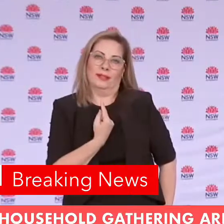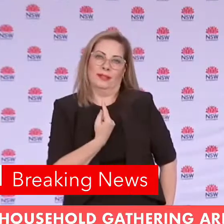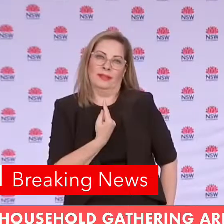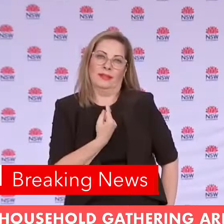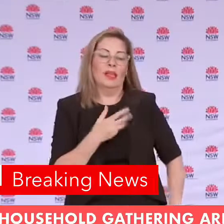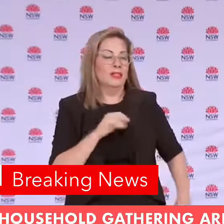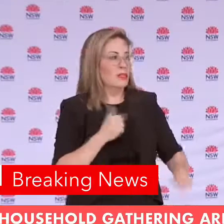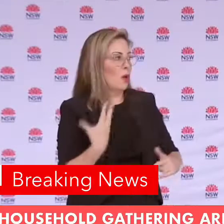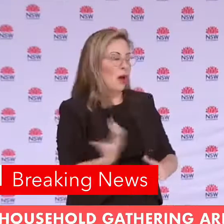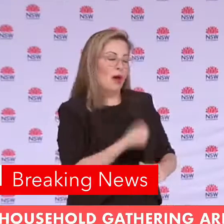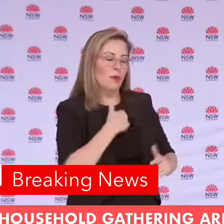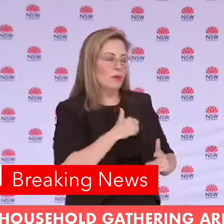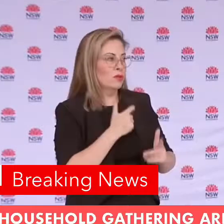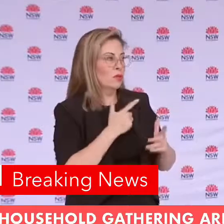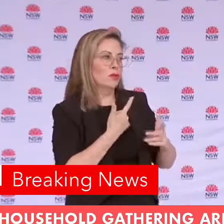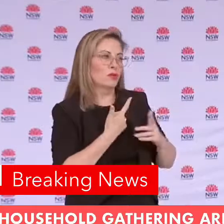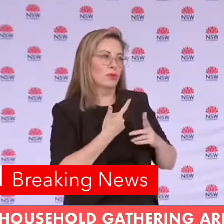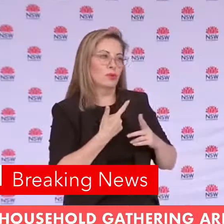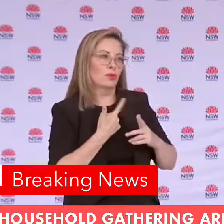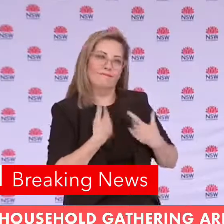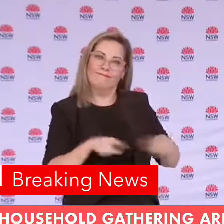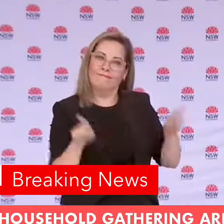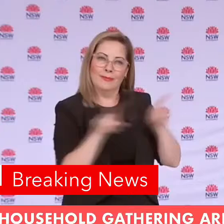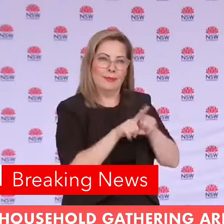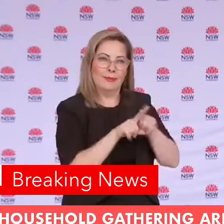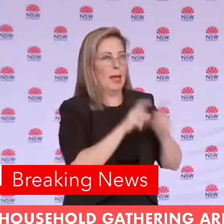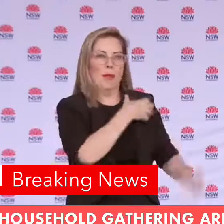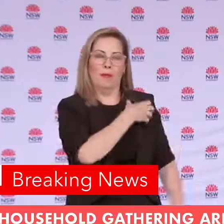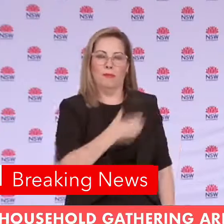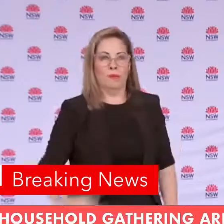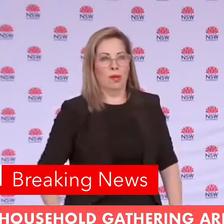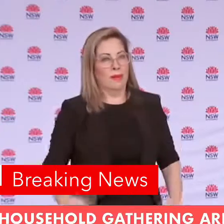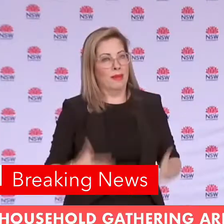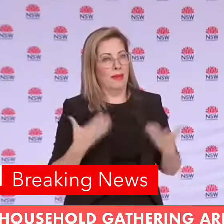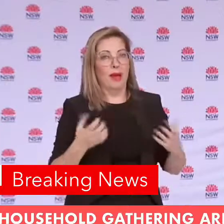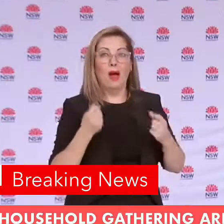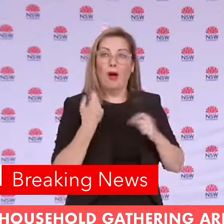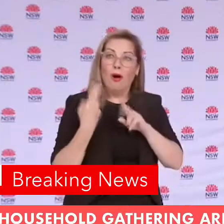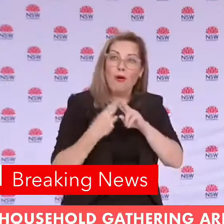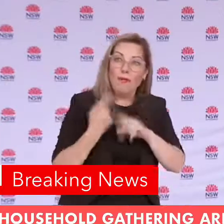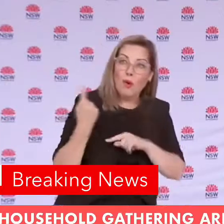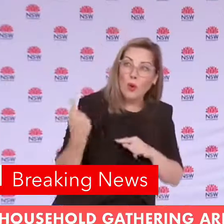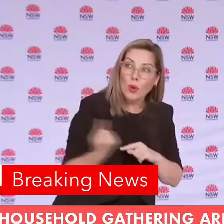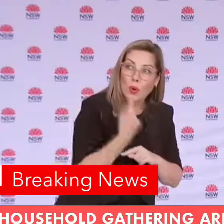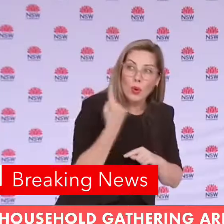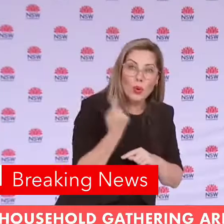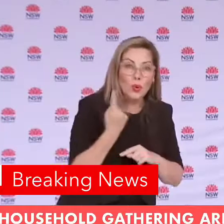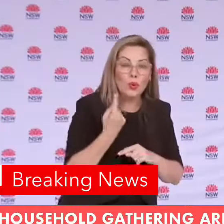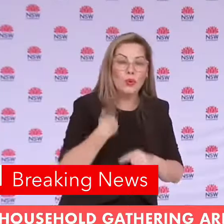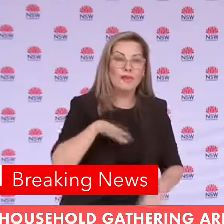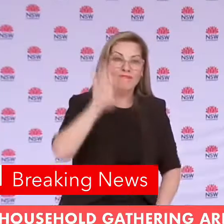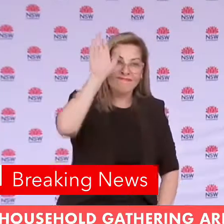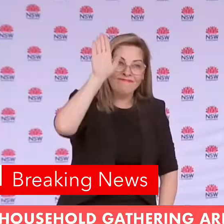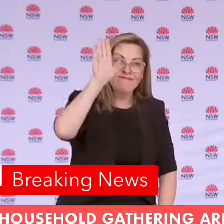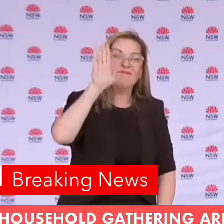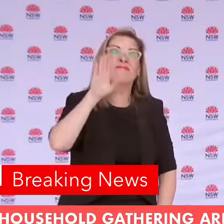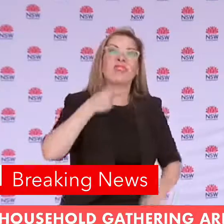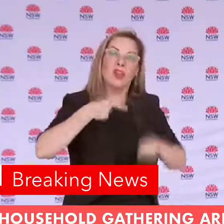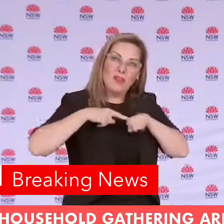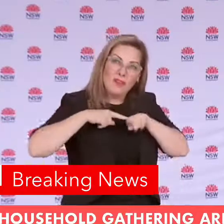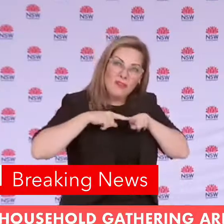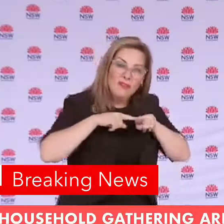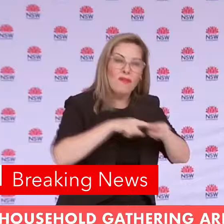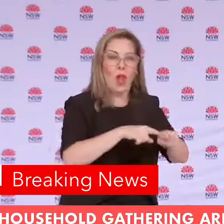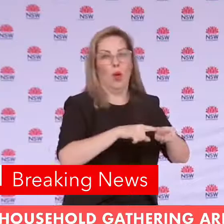comments? I really appreciate the efforts of people that are adhering to the isolation guidelines, and the feedback I've had is people